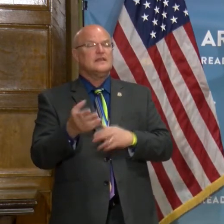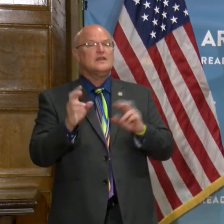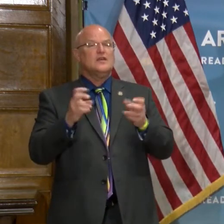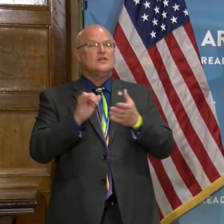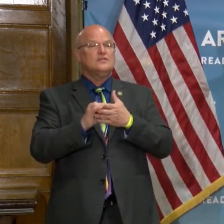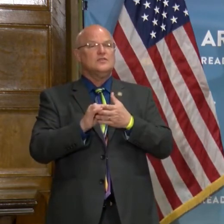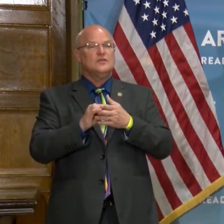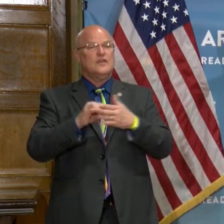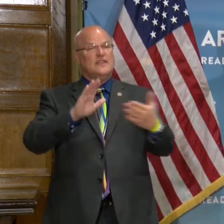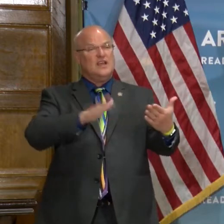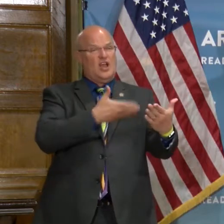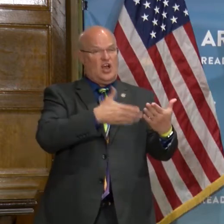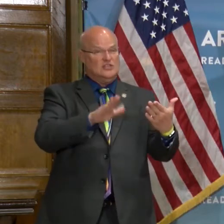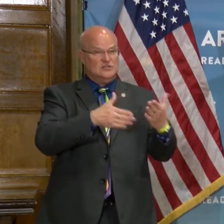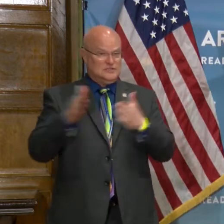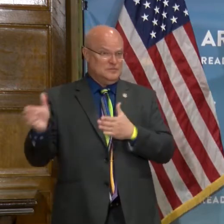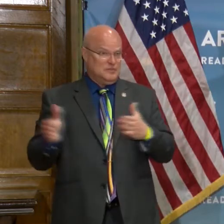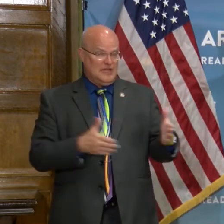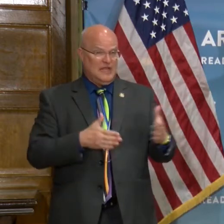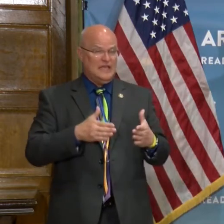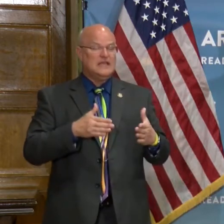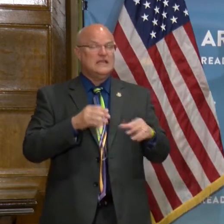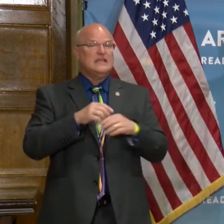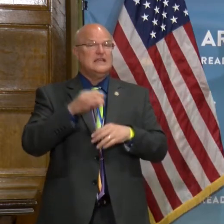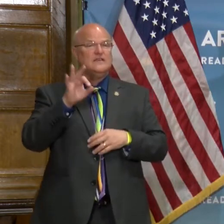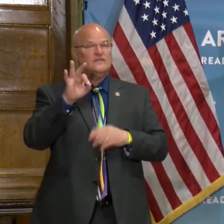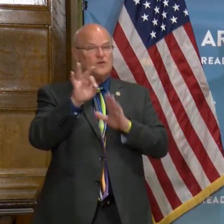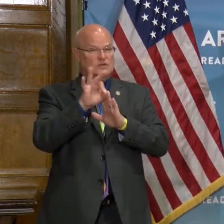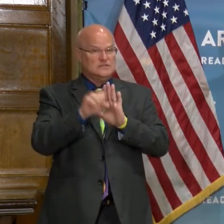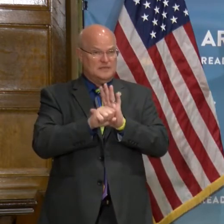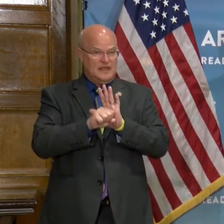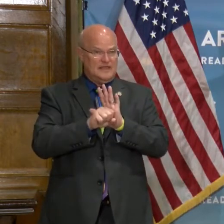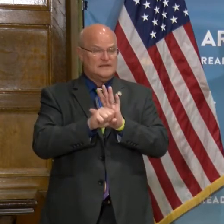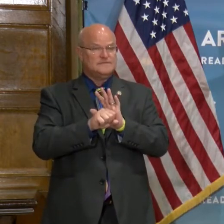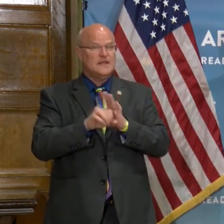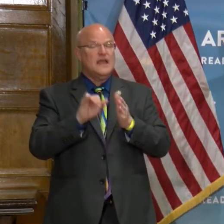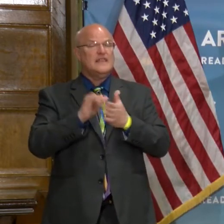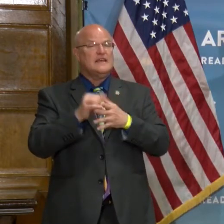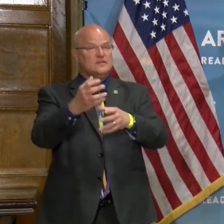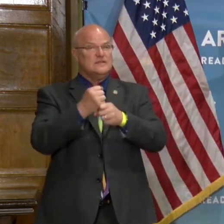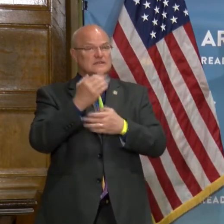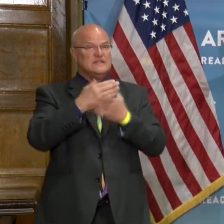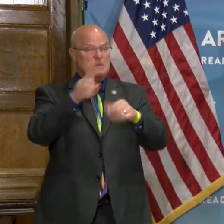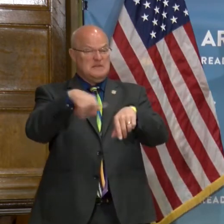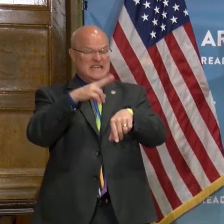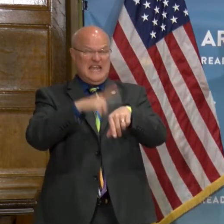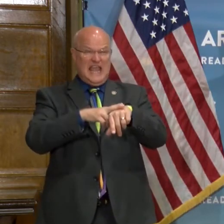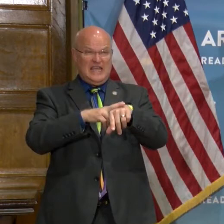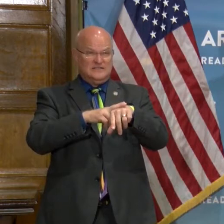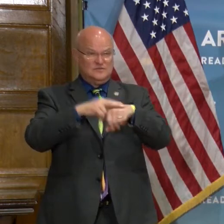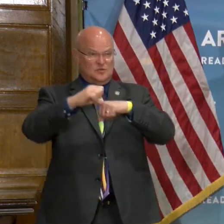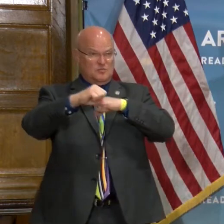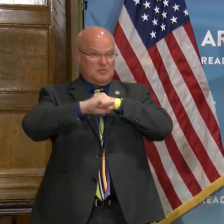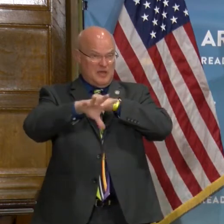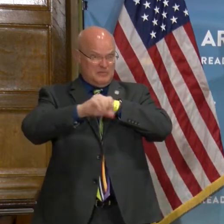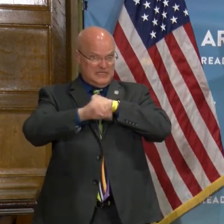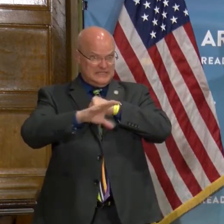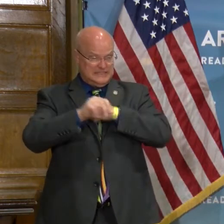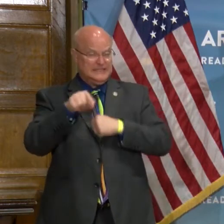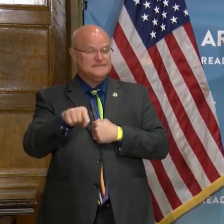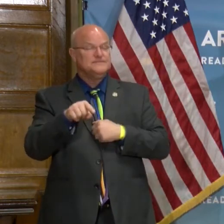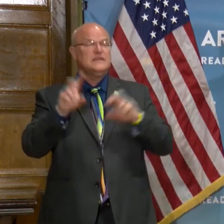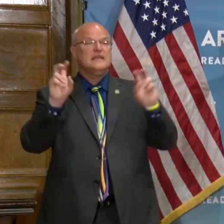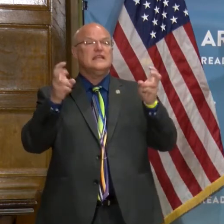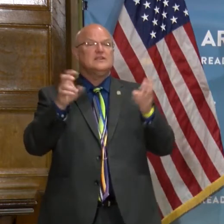reference to the concert that's planned in Fort Smith that has received some national publicity. And